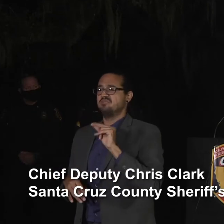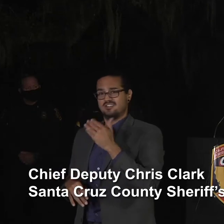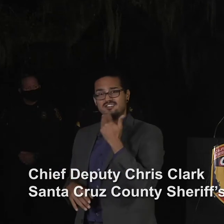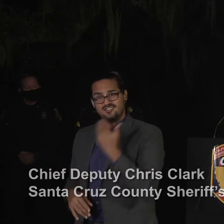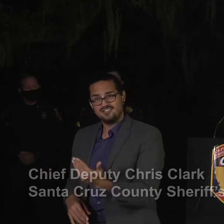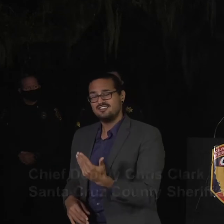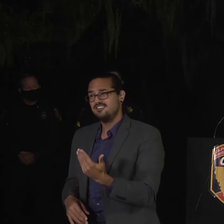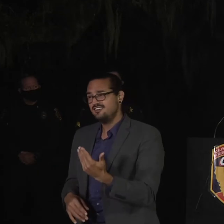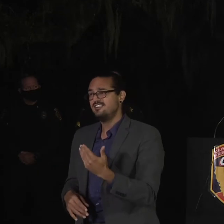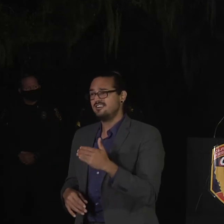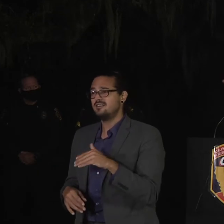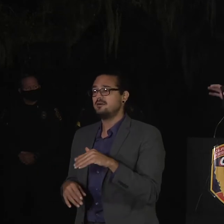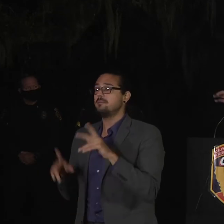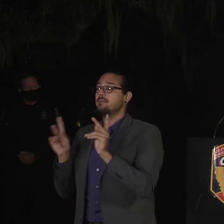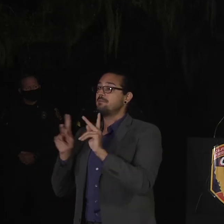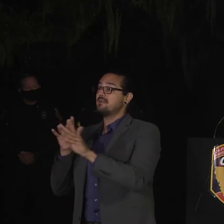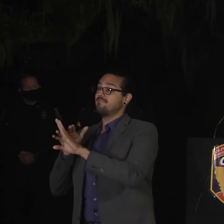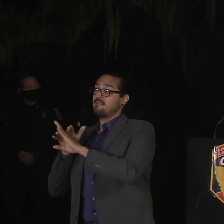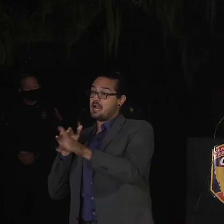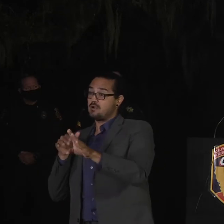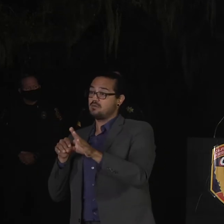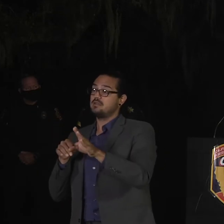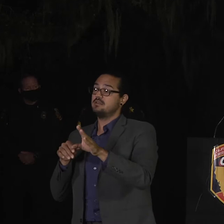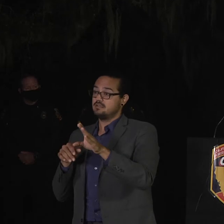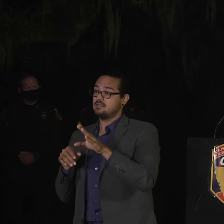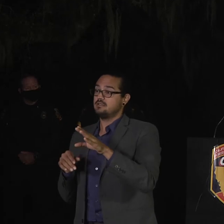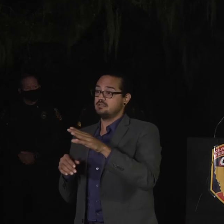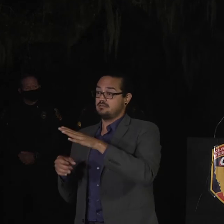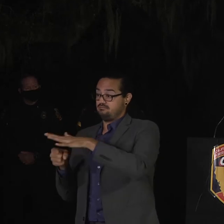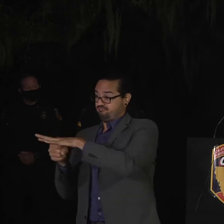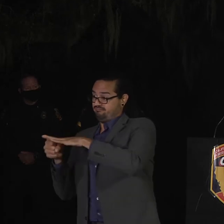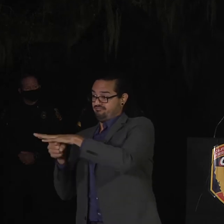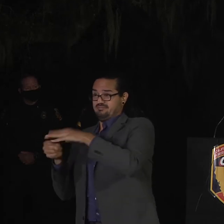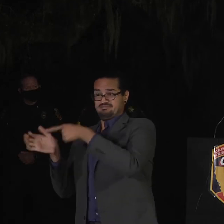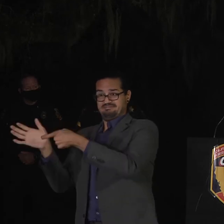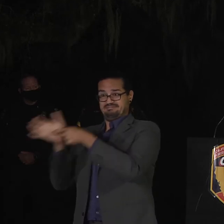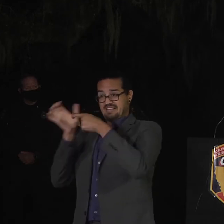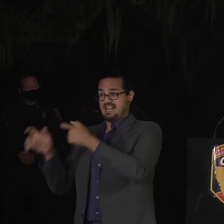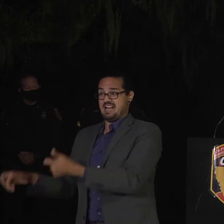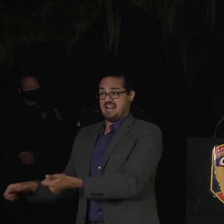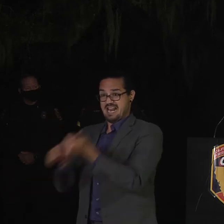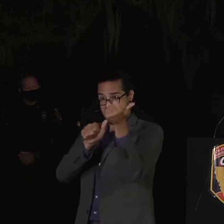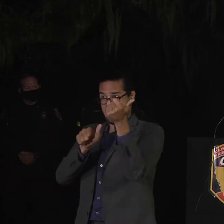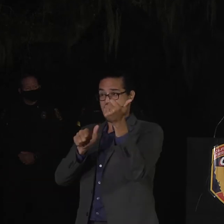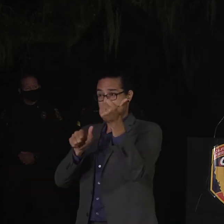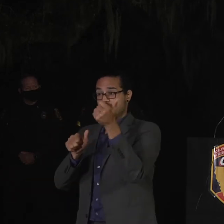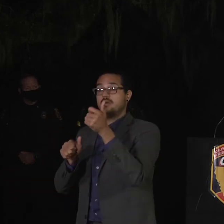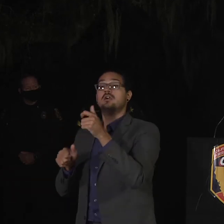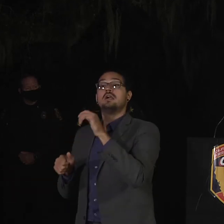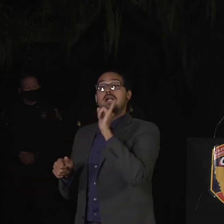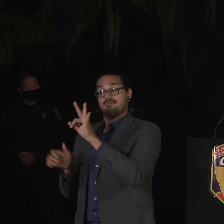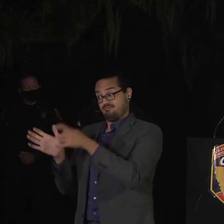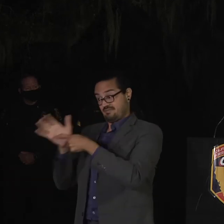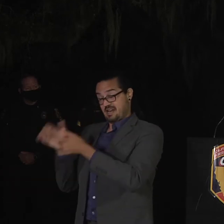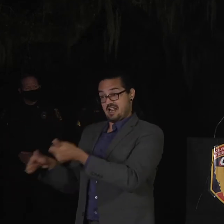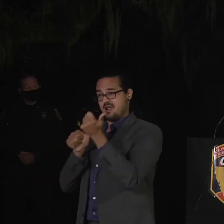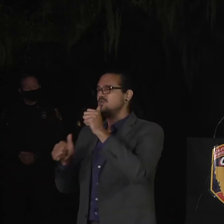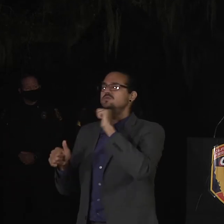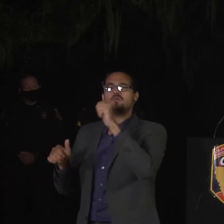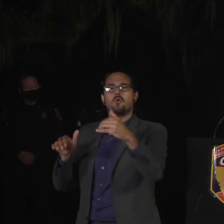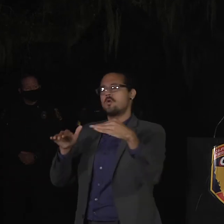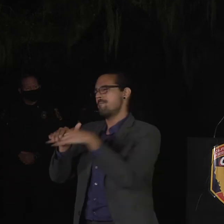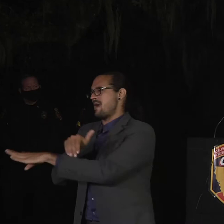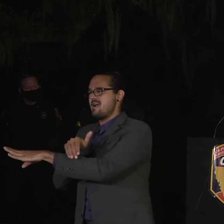heeding that warning, heeding that order to stay out of the evacuated area to let people work. And so I just continue to encourage that. Last night, as I